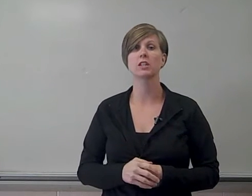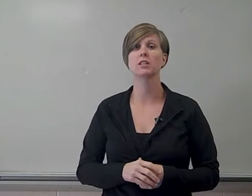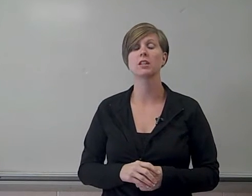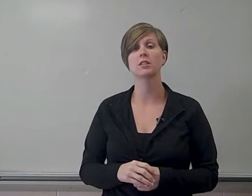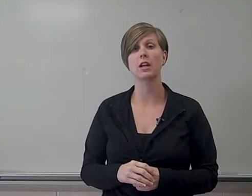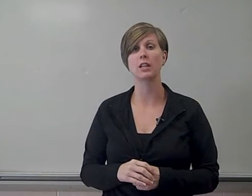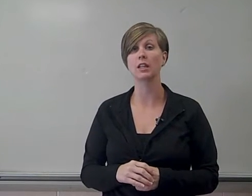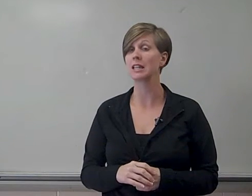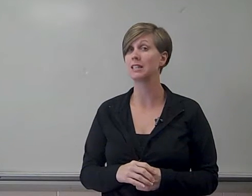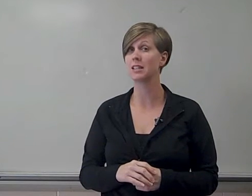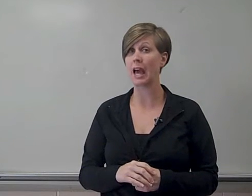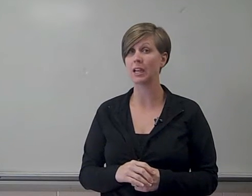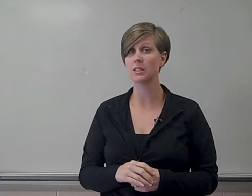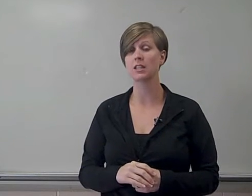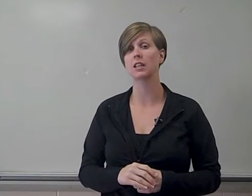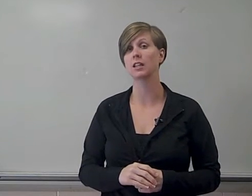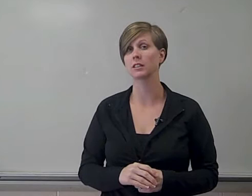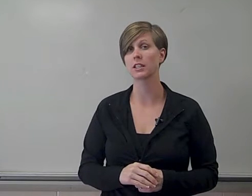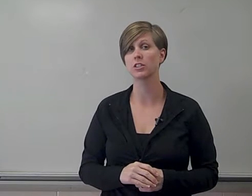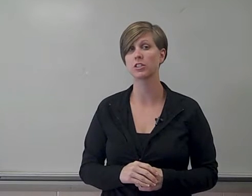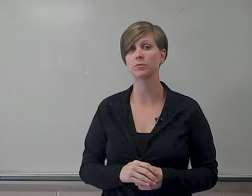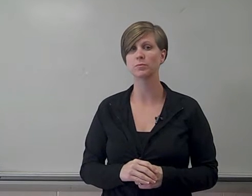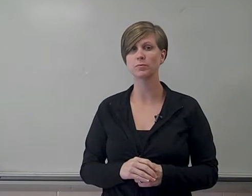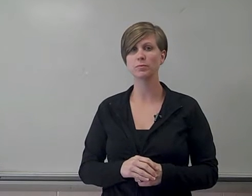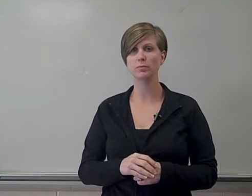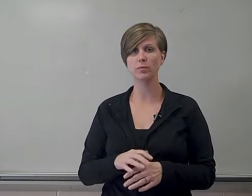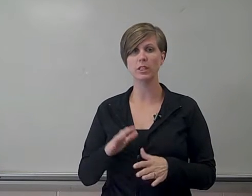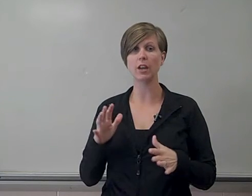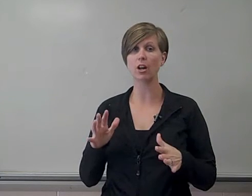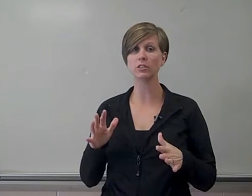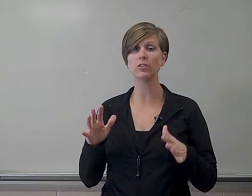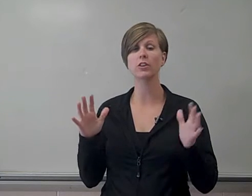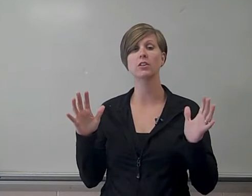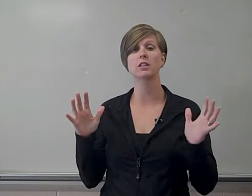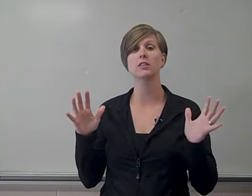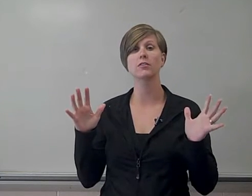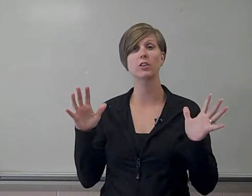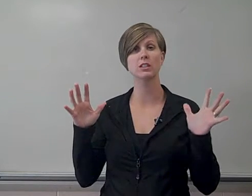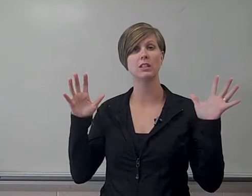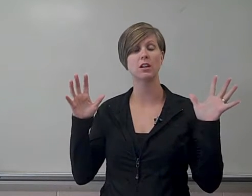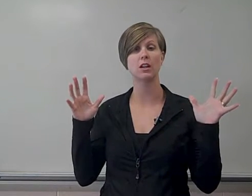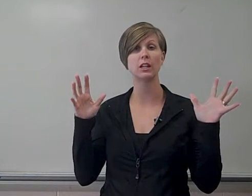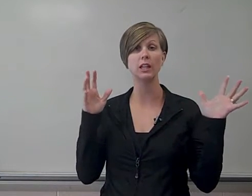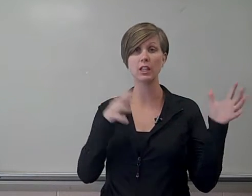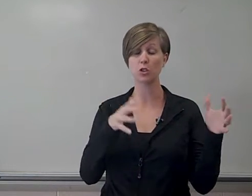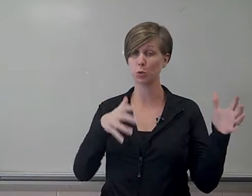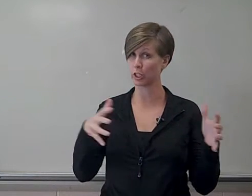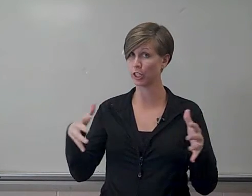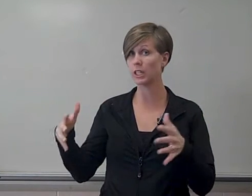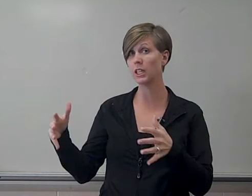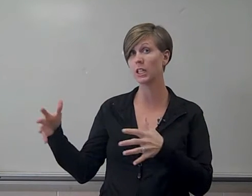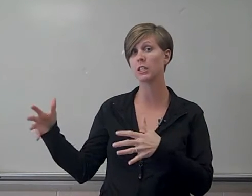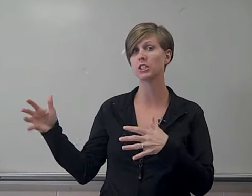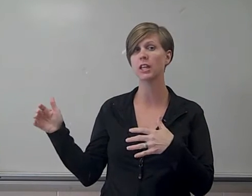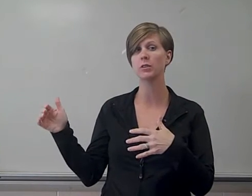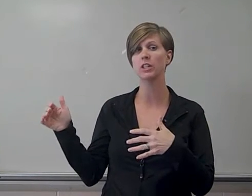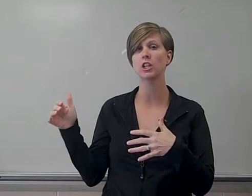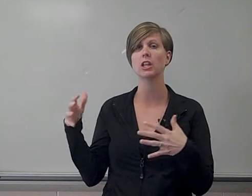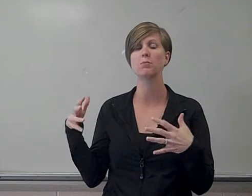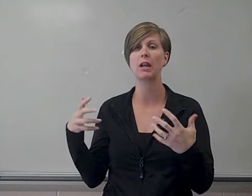is Signing Exact English, that also focuses on each word in the English language, and it